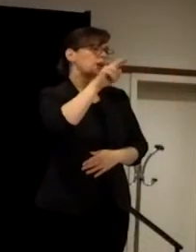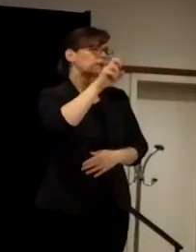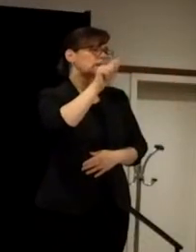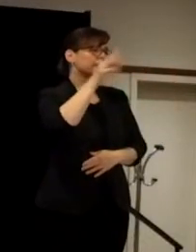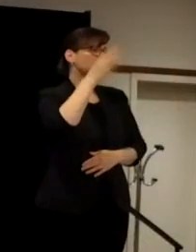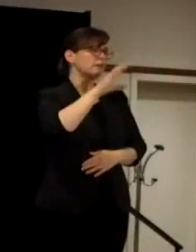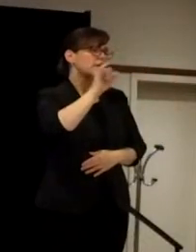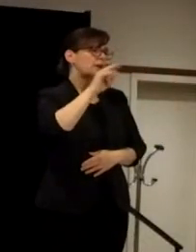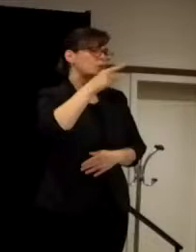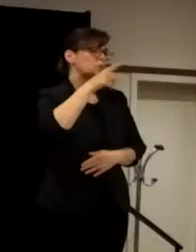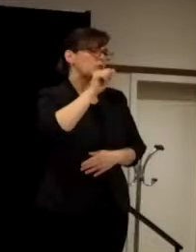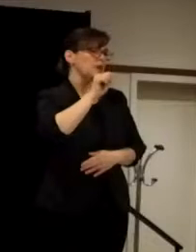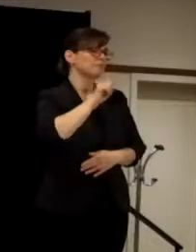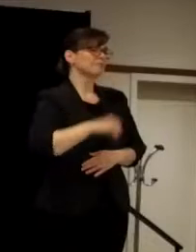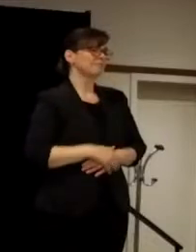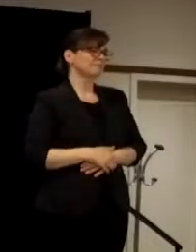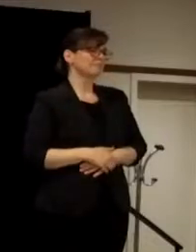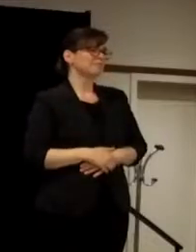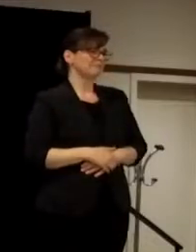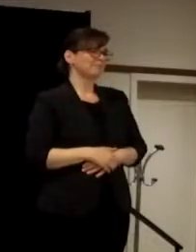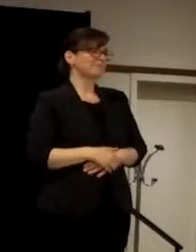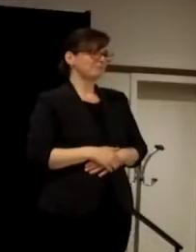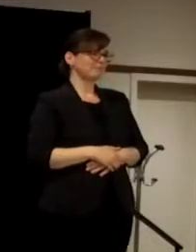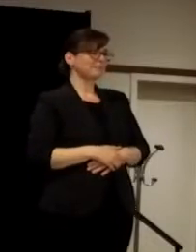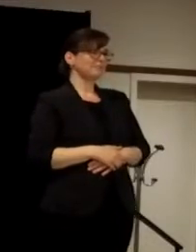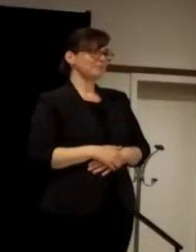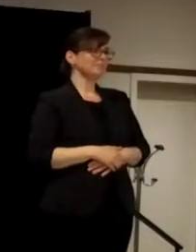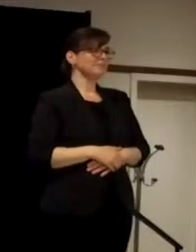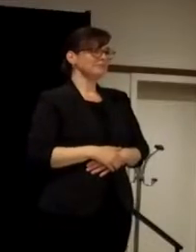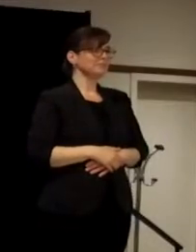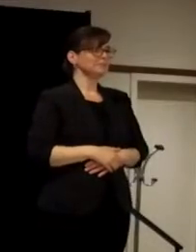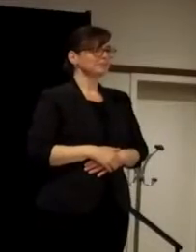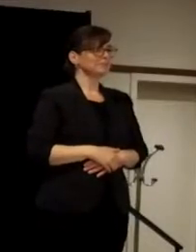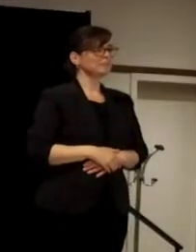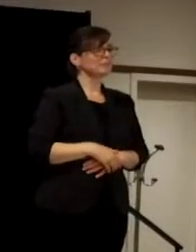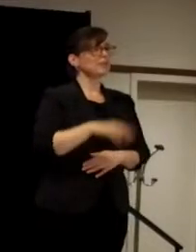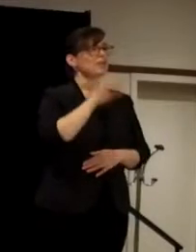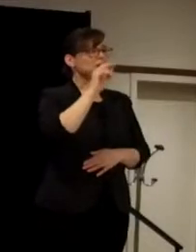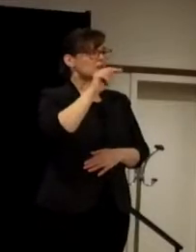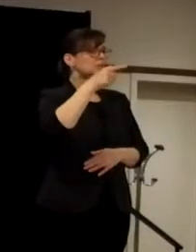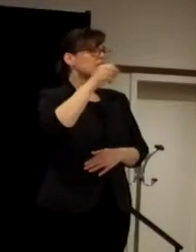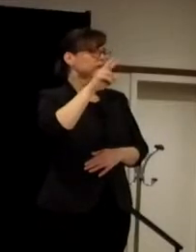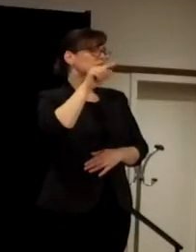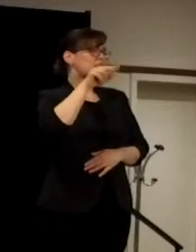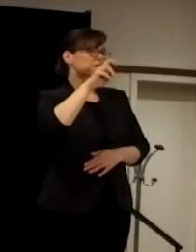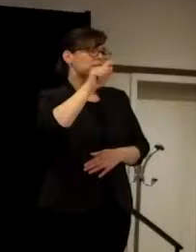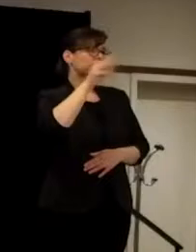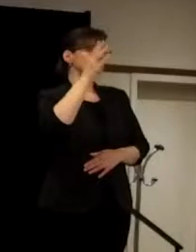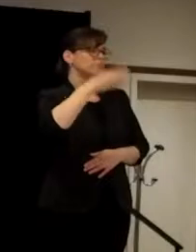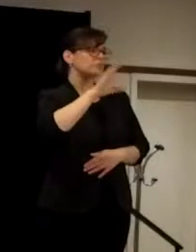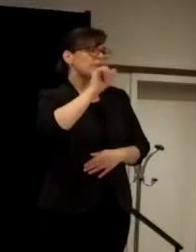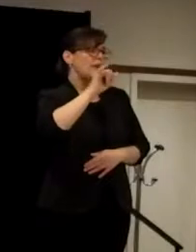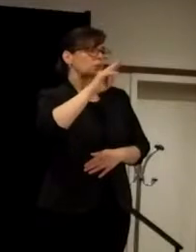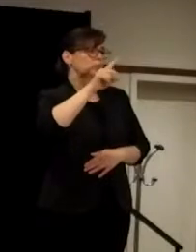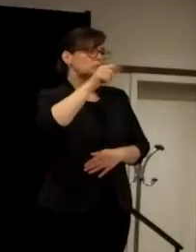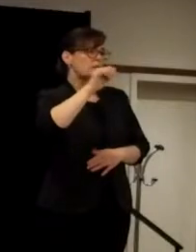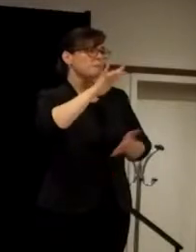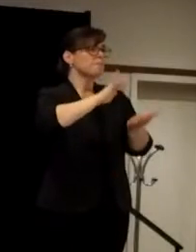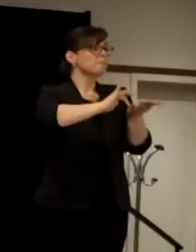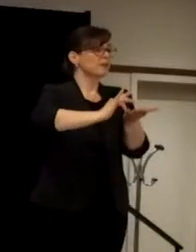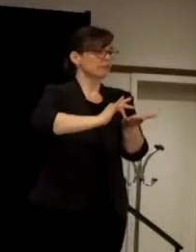to really be under control again, and then it's just vaccinating so we can end this